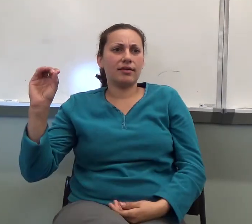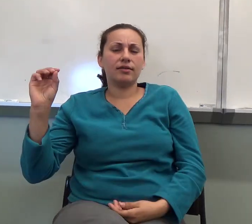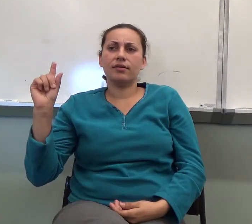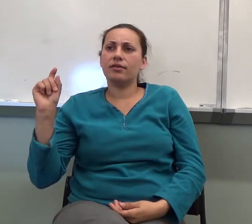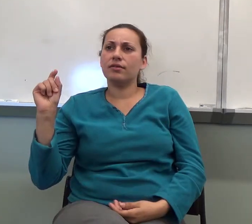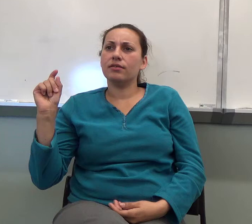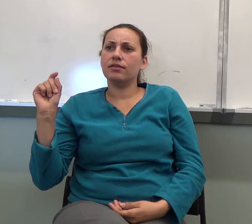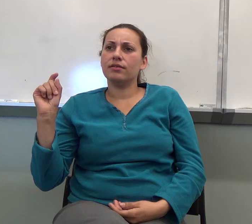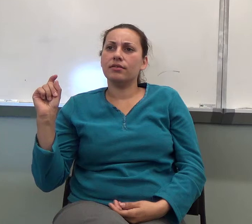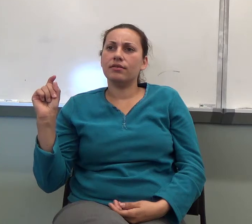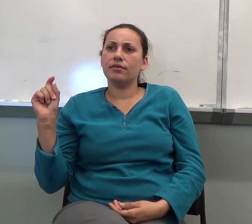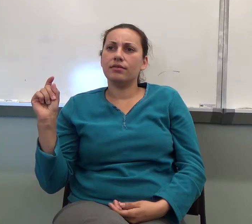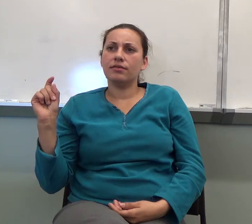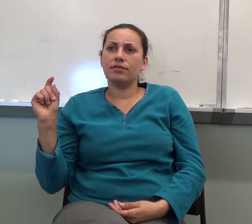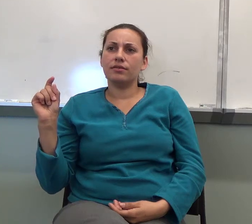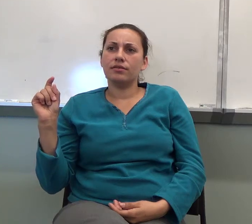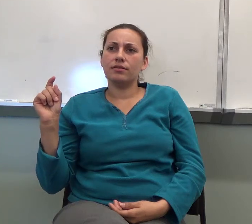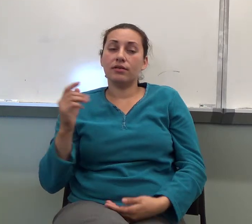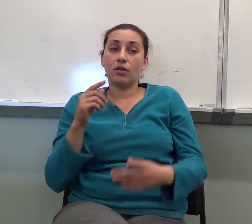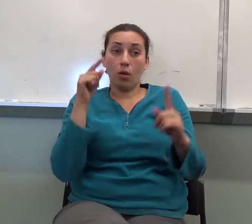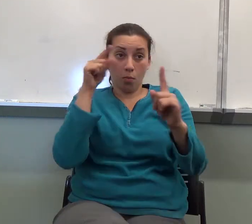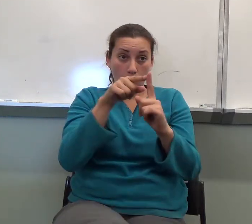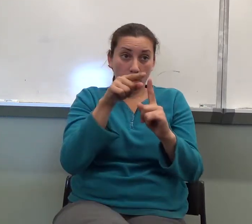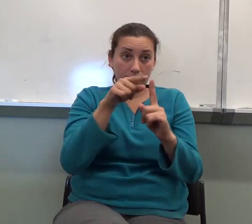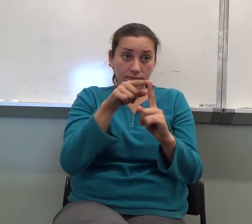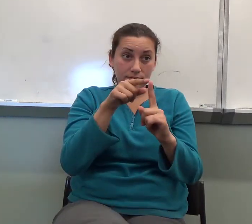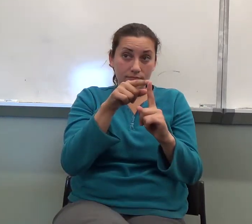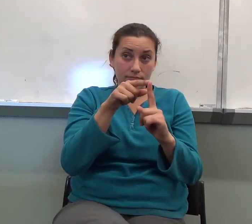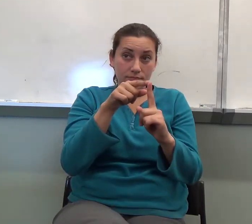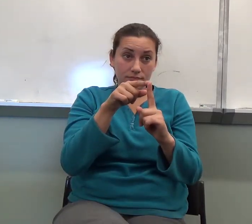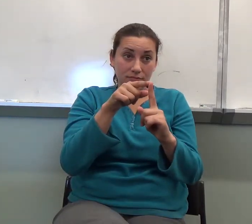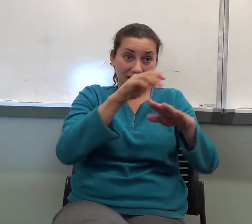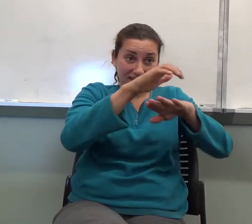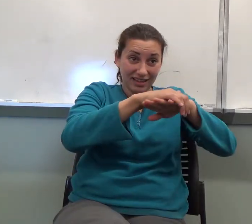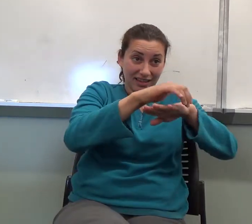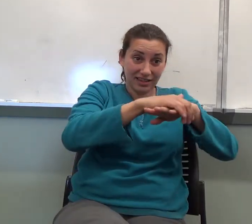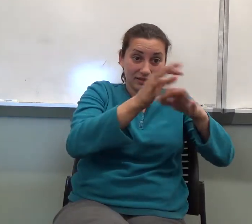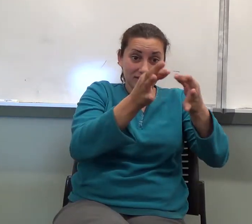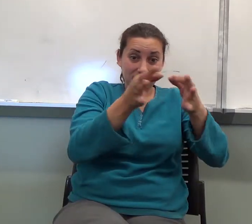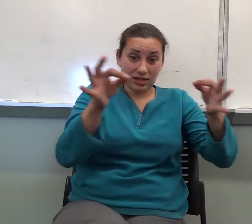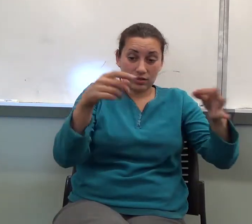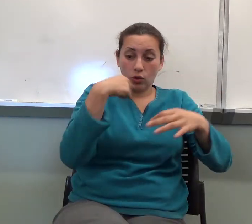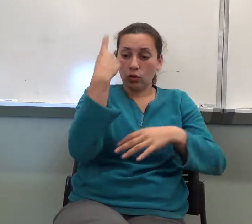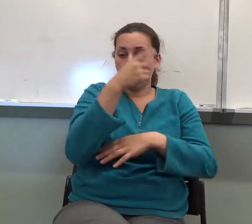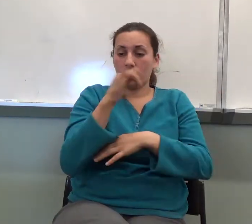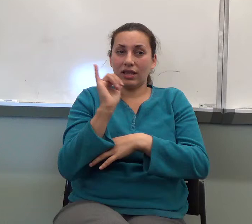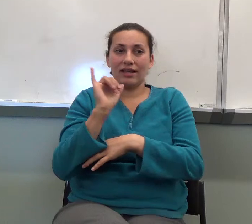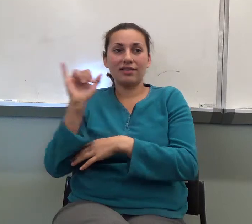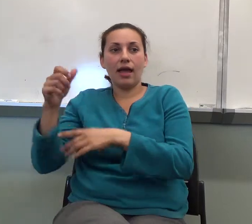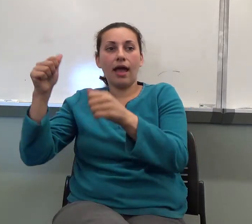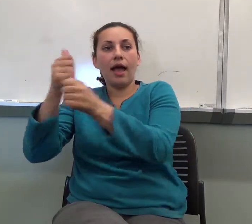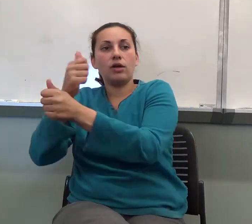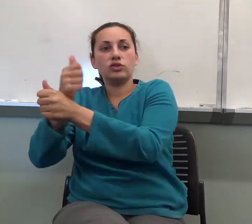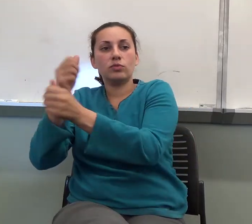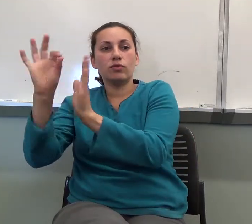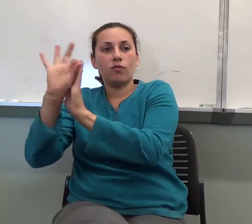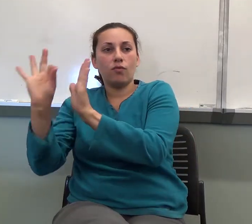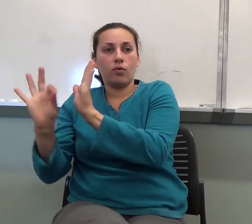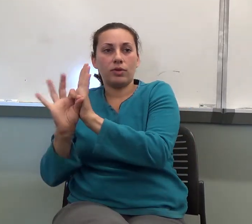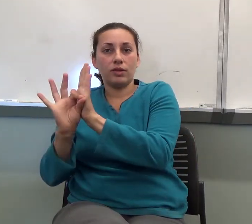All right, now the point is we want to get this English sentence to look like this algebra formula. Okay, how